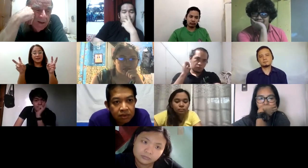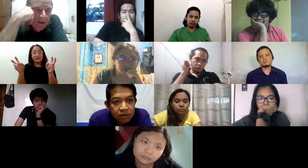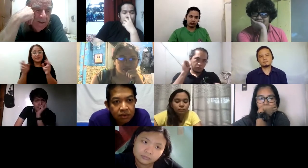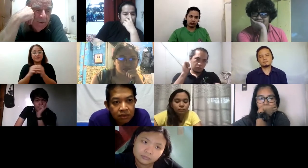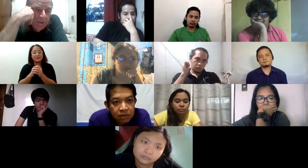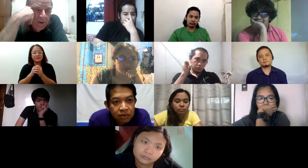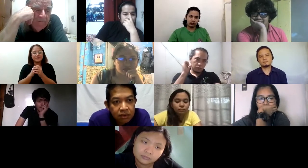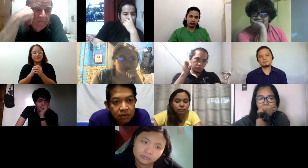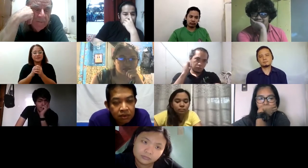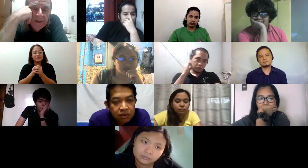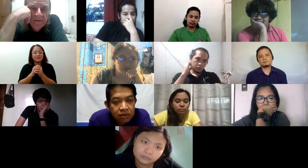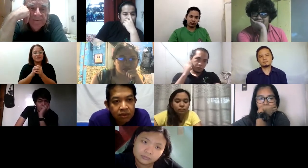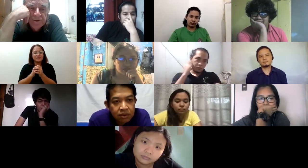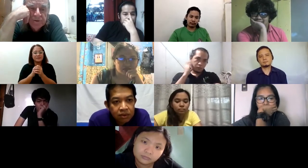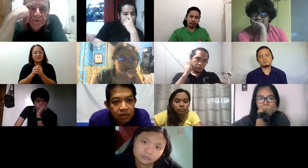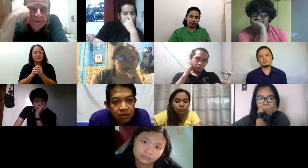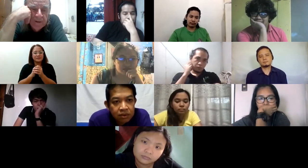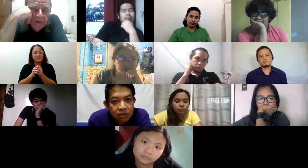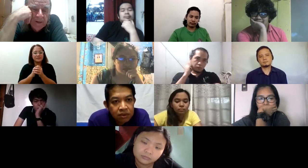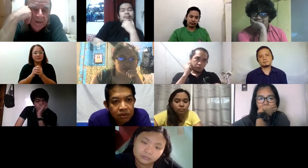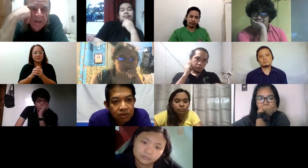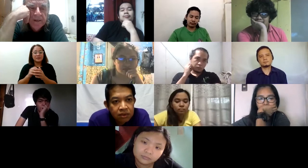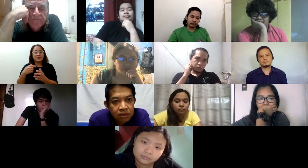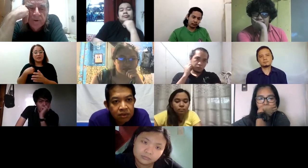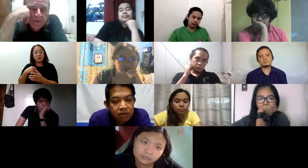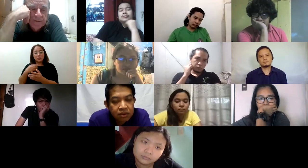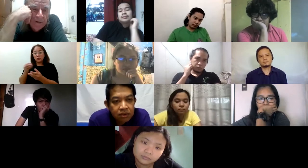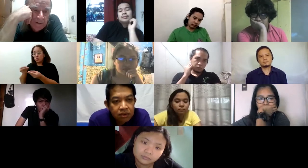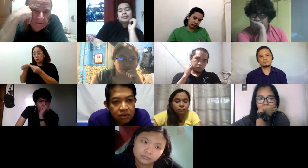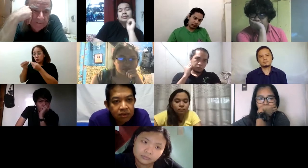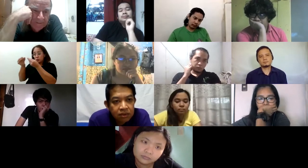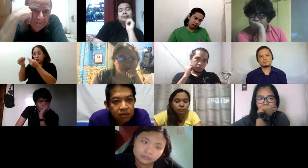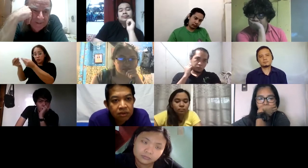you give a man a fish and he can eat it for his dinner.